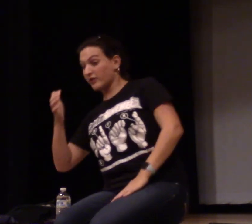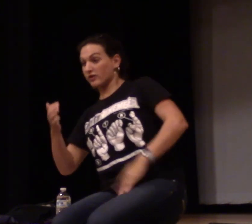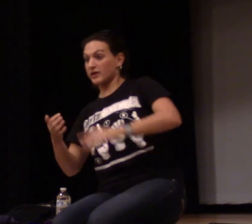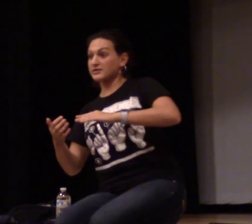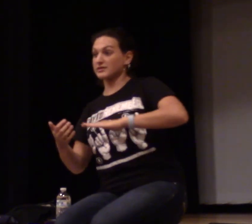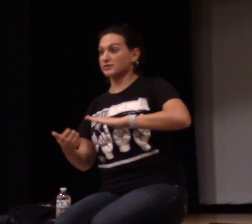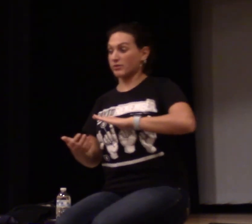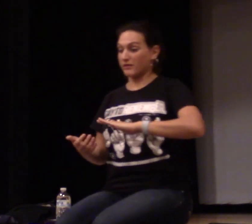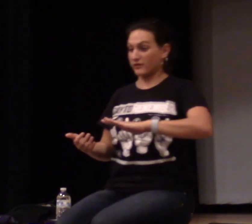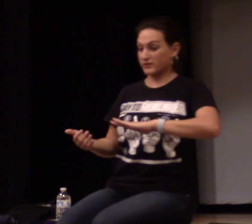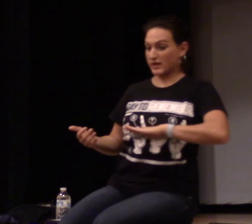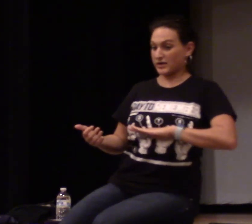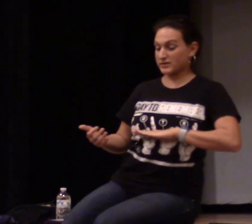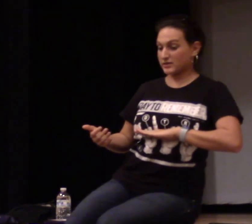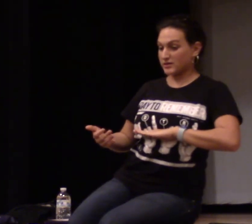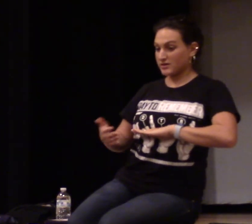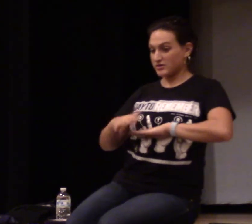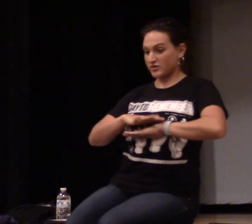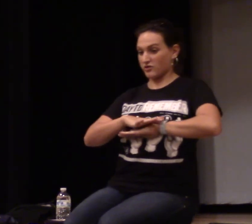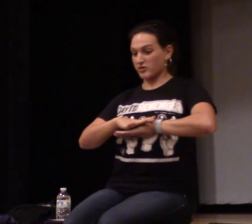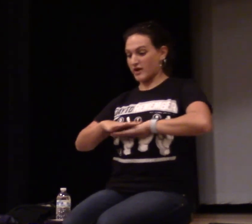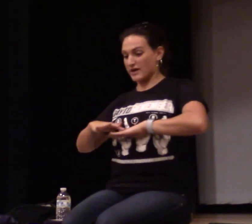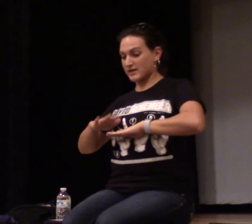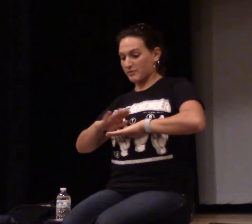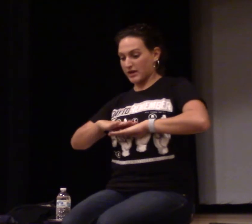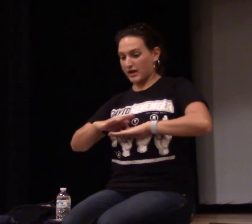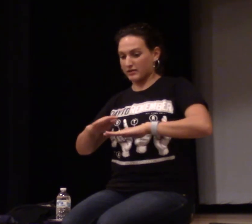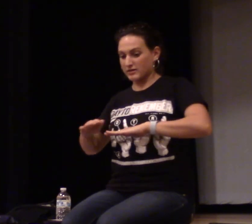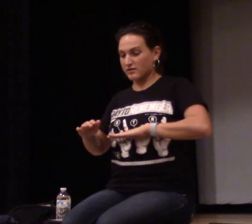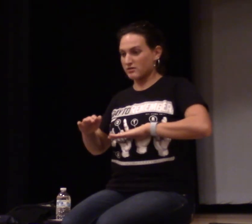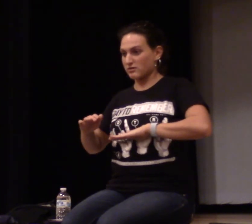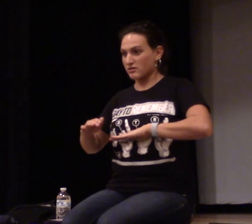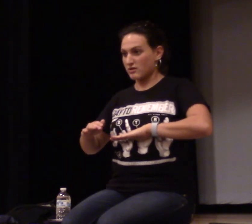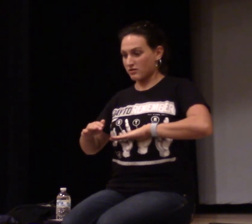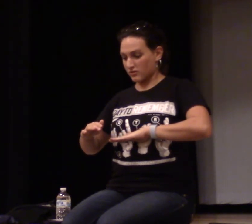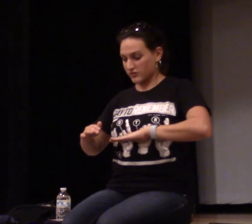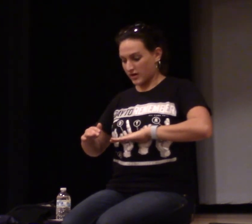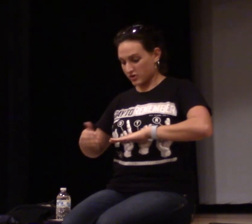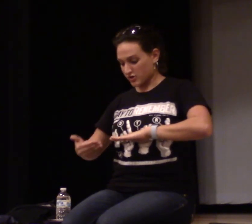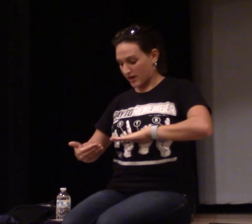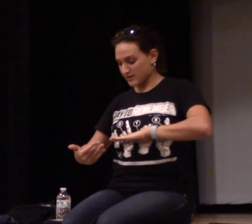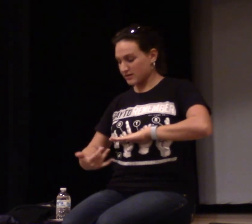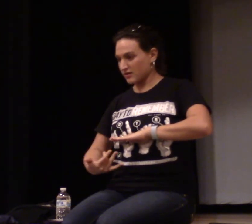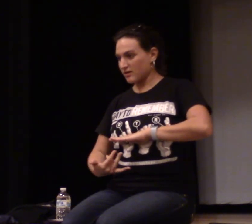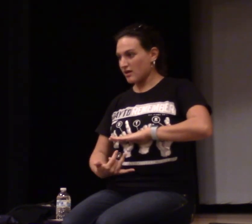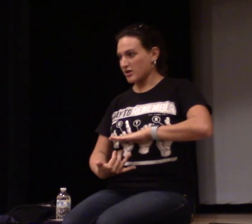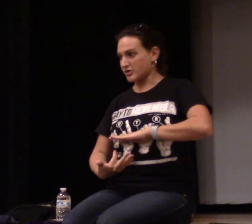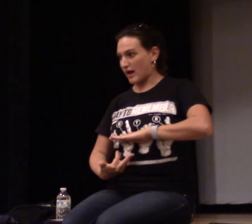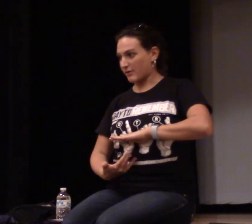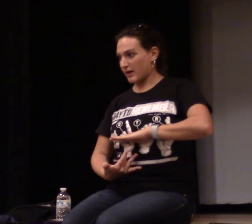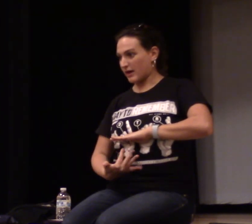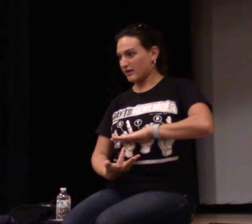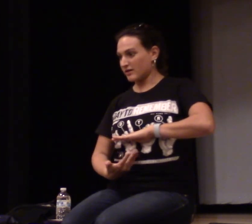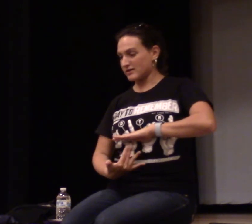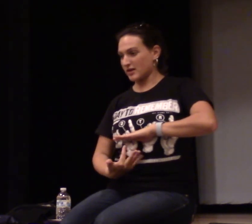Furious, this is one of my favorite signs. So your non-dominant hand goes right on your chest, and your dominant hand is going to be a